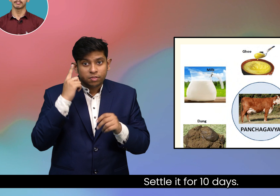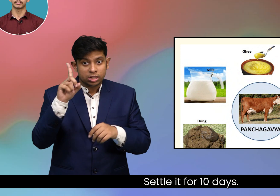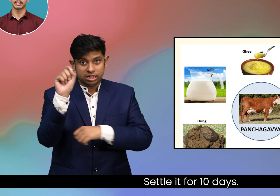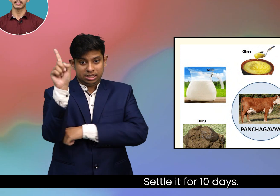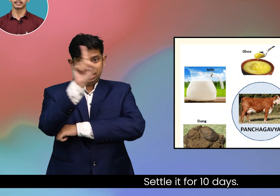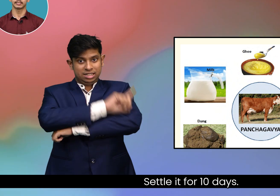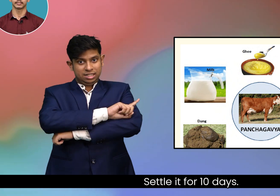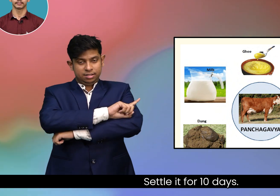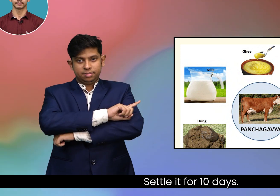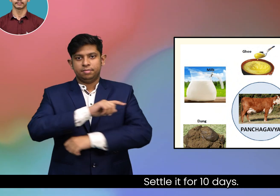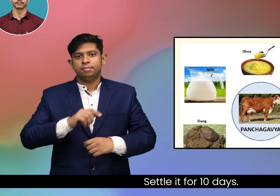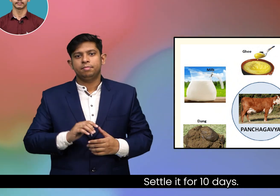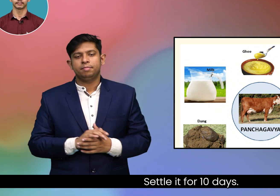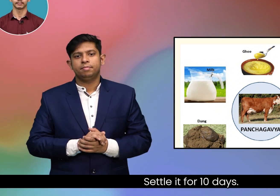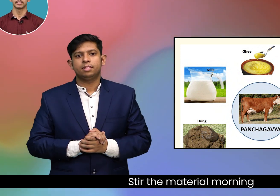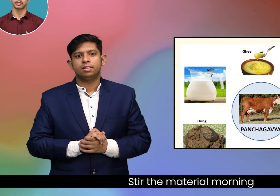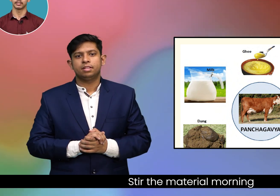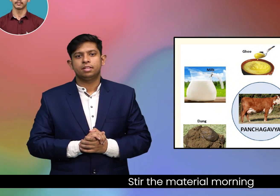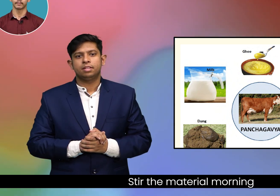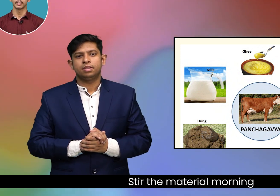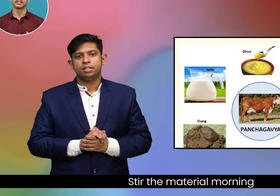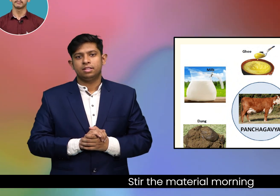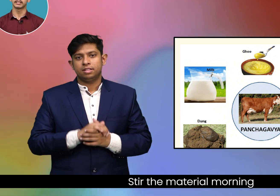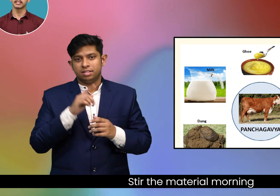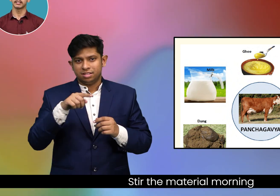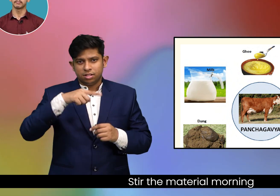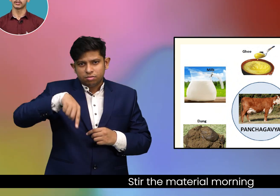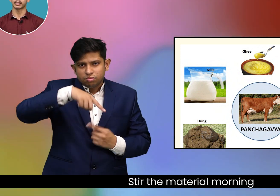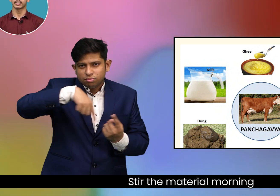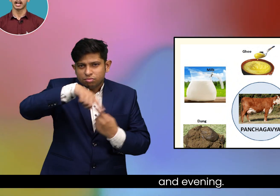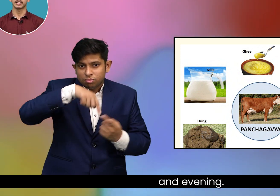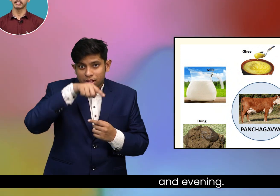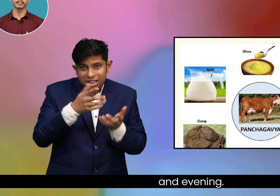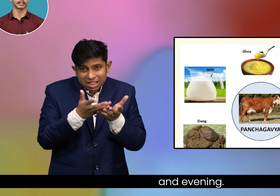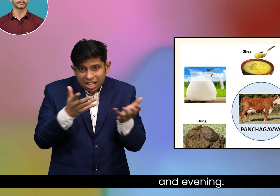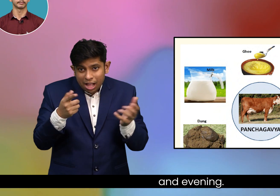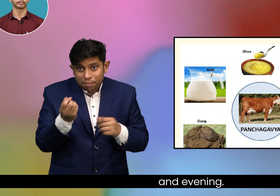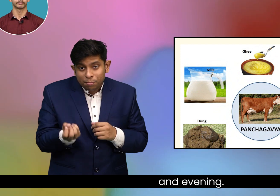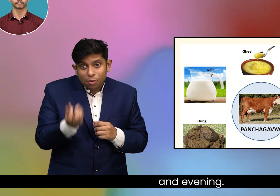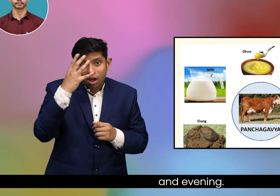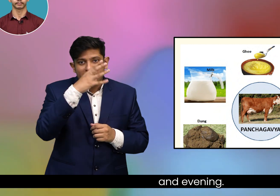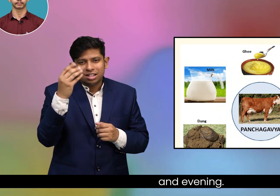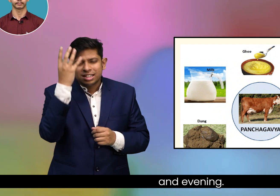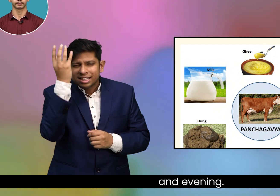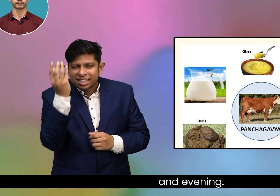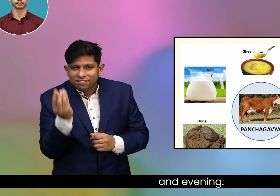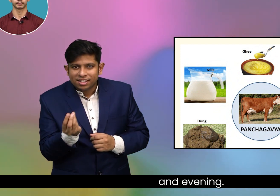Settle it for 10 days, stir the material morning and evening.